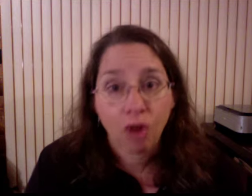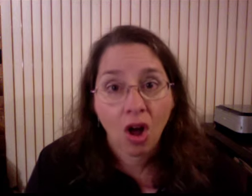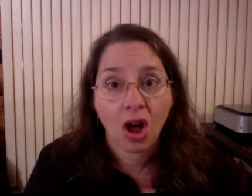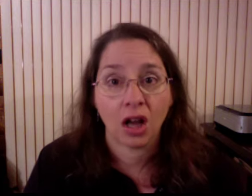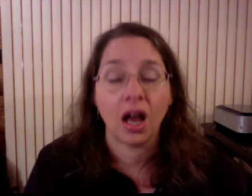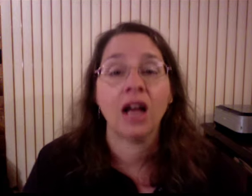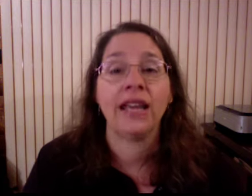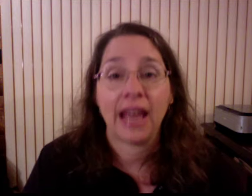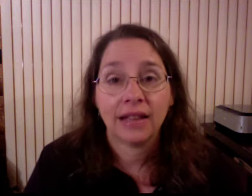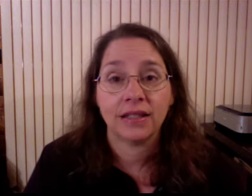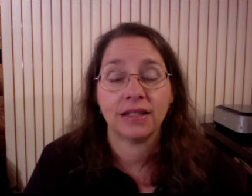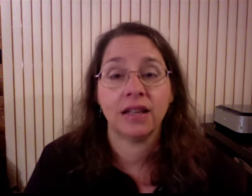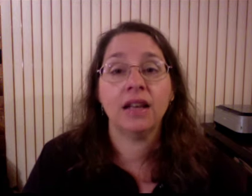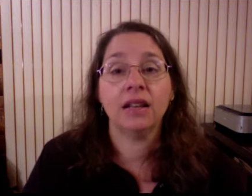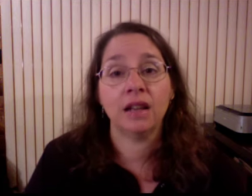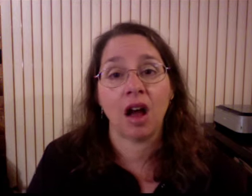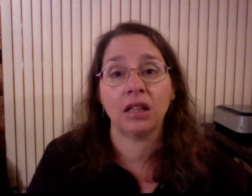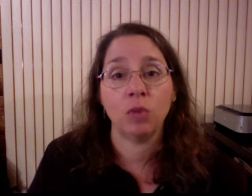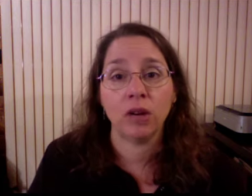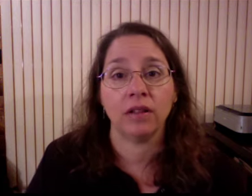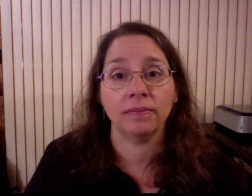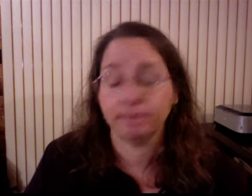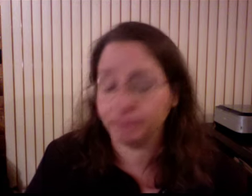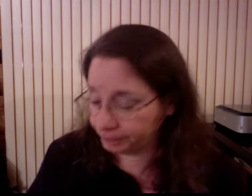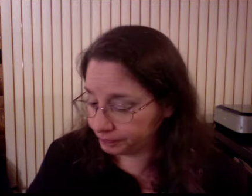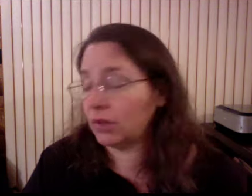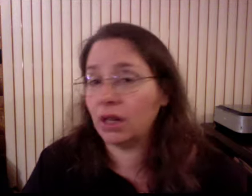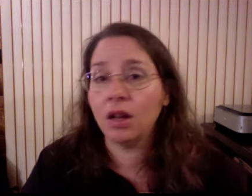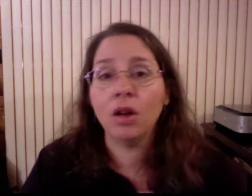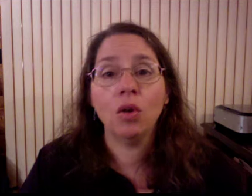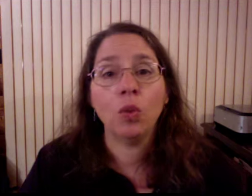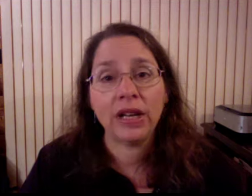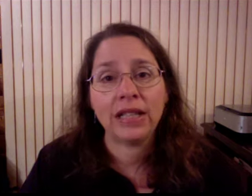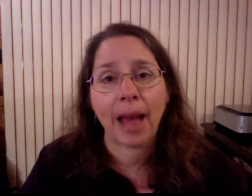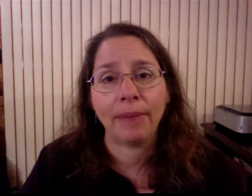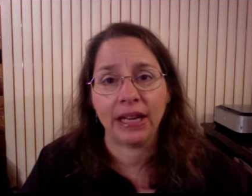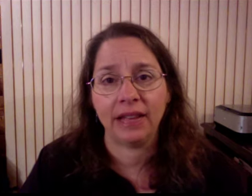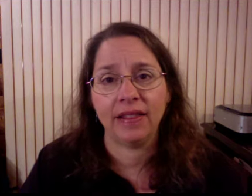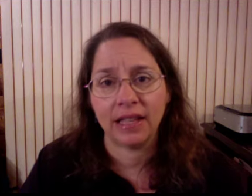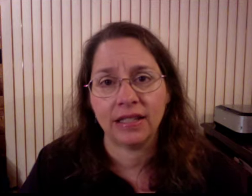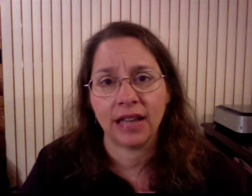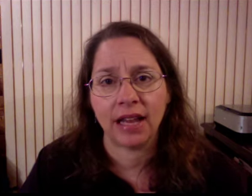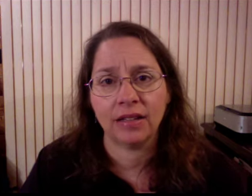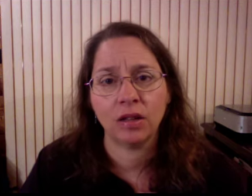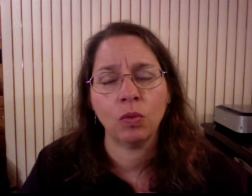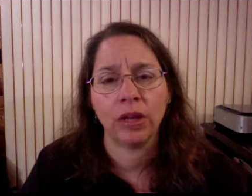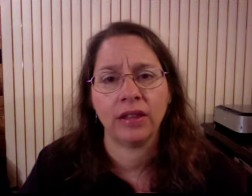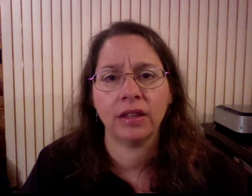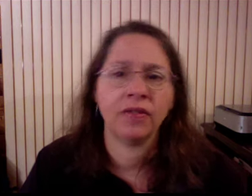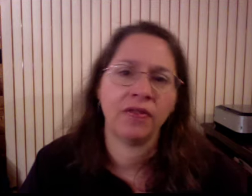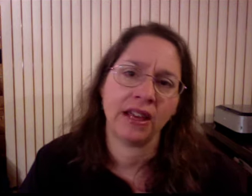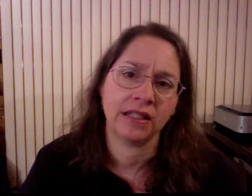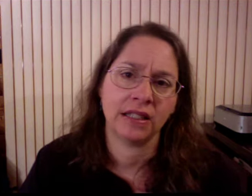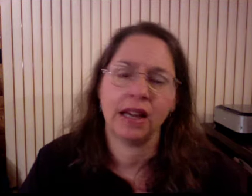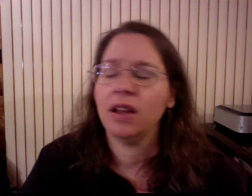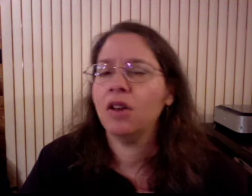strong against the godly will. What is happening in these days with the fantasy